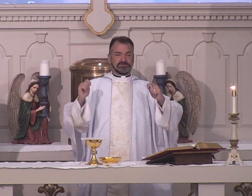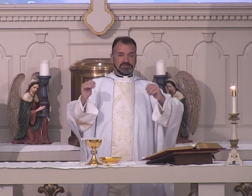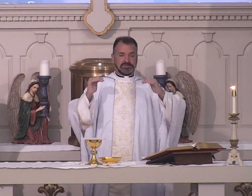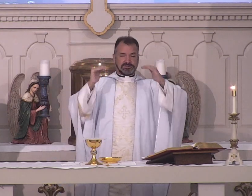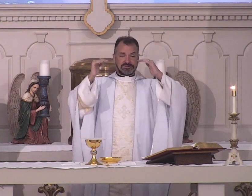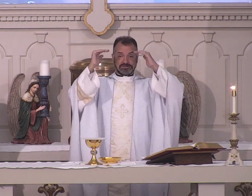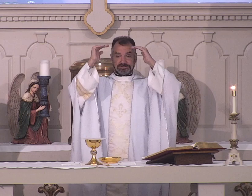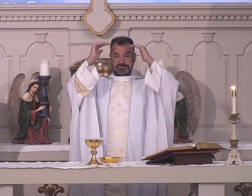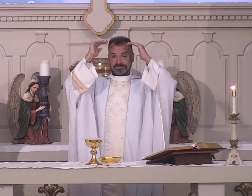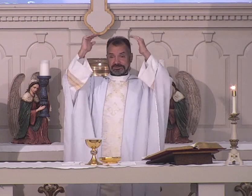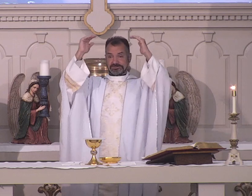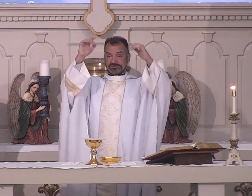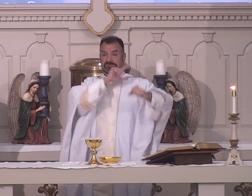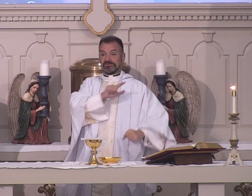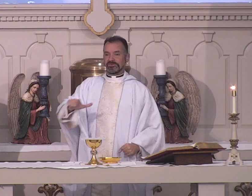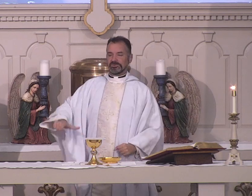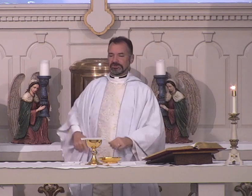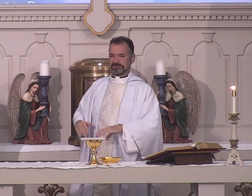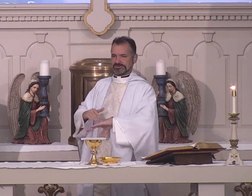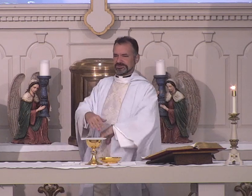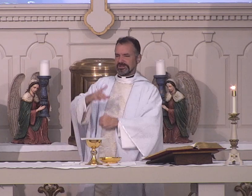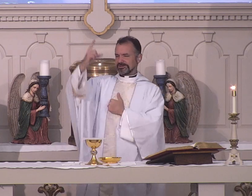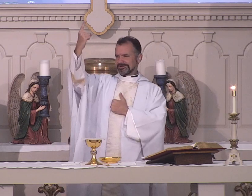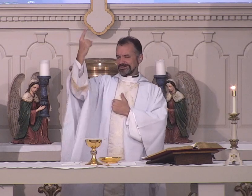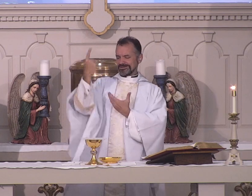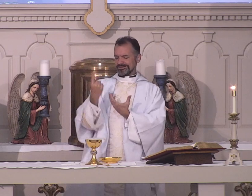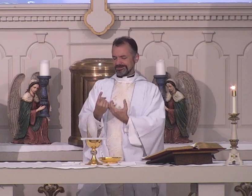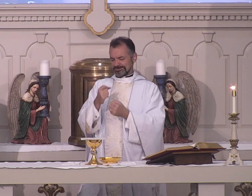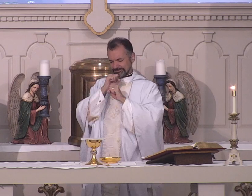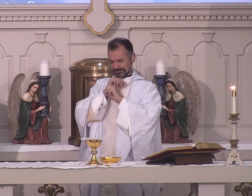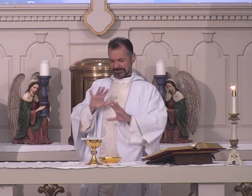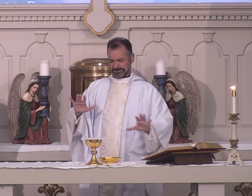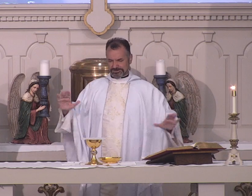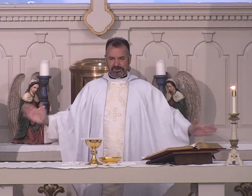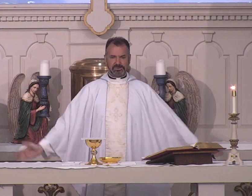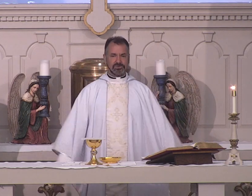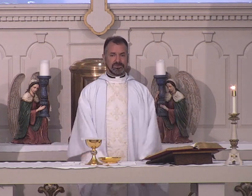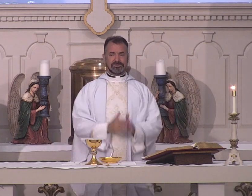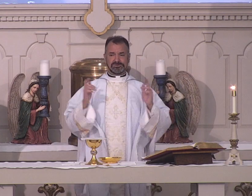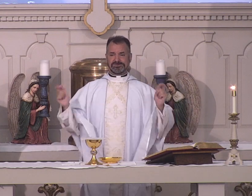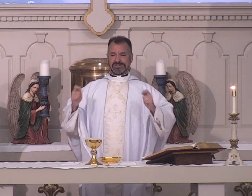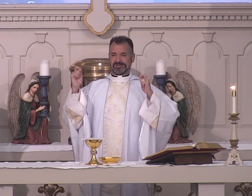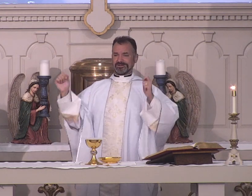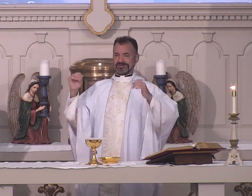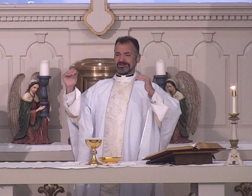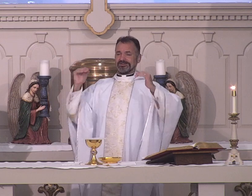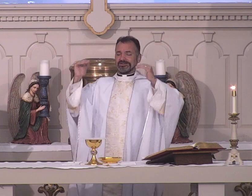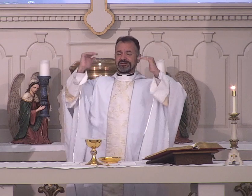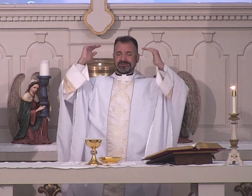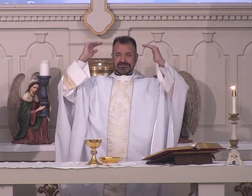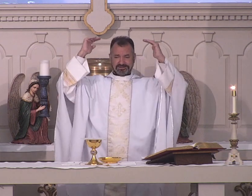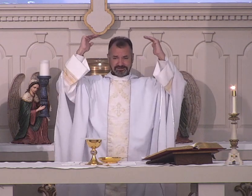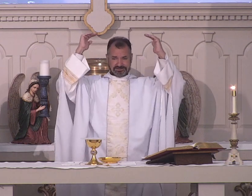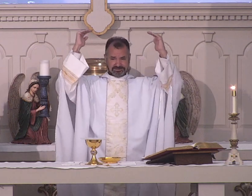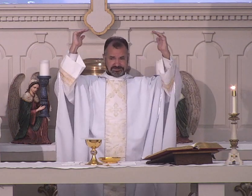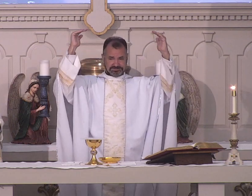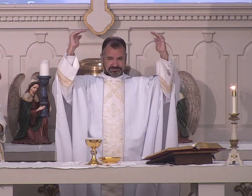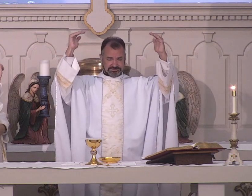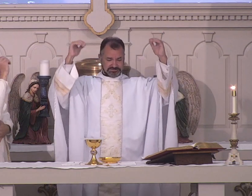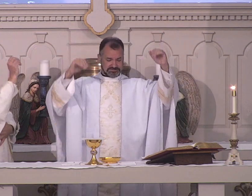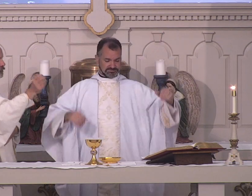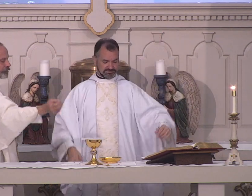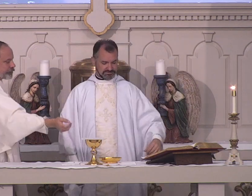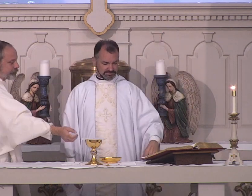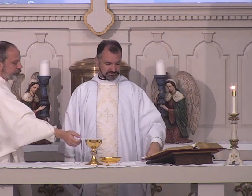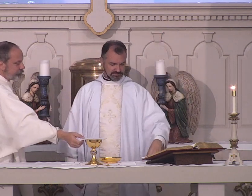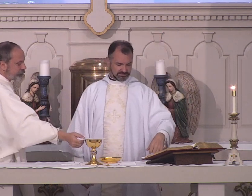Hosanna in the highest. Blessed is he who comes in the name of the Lord. Hosanna in the highest.